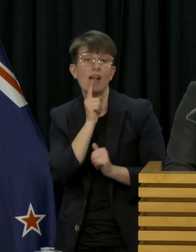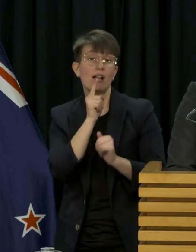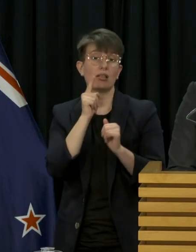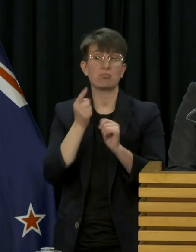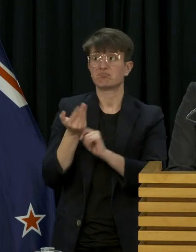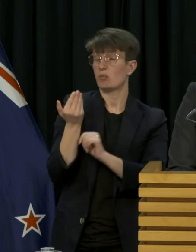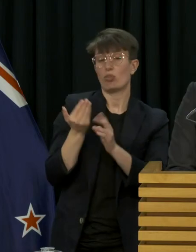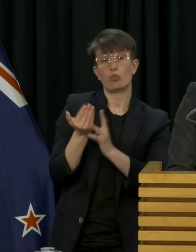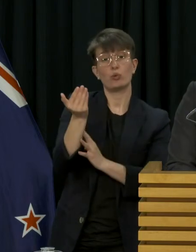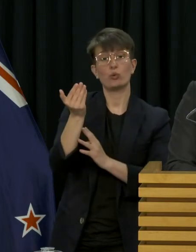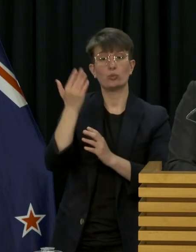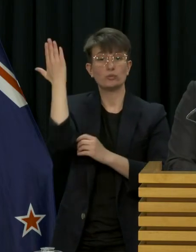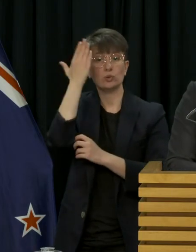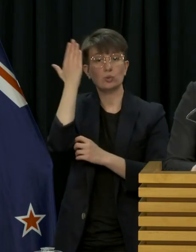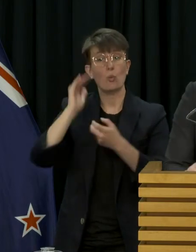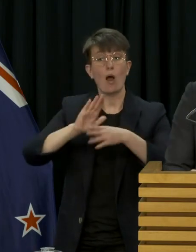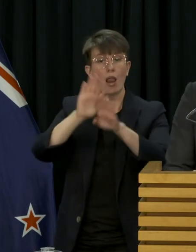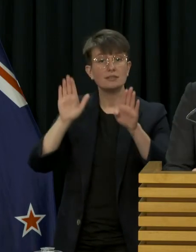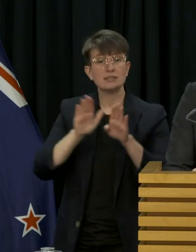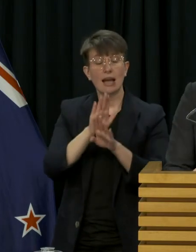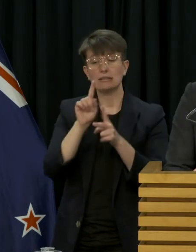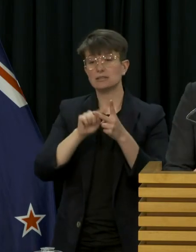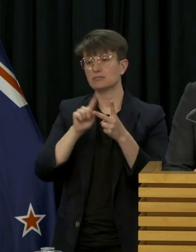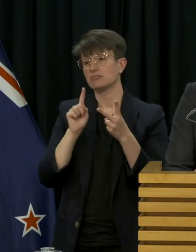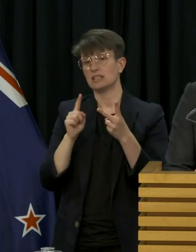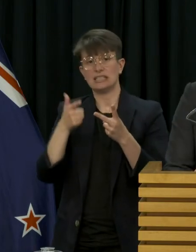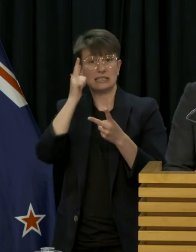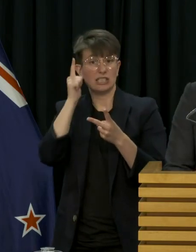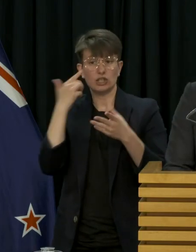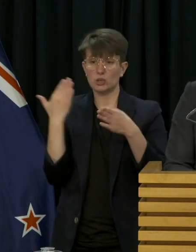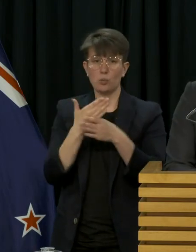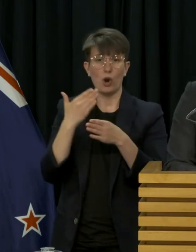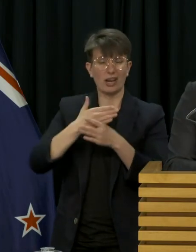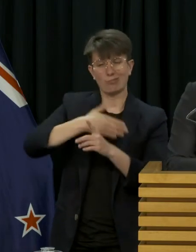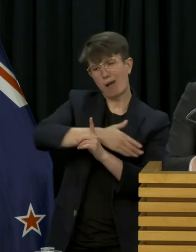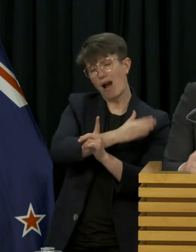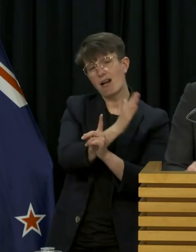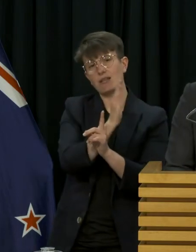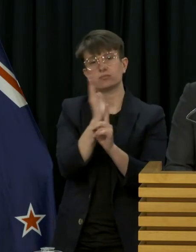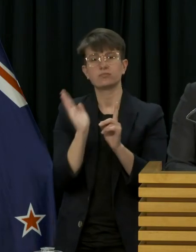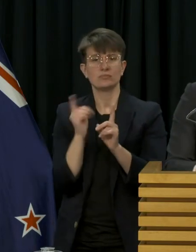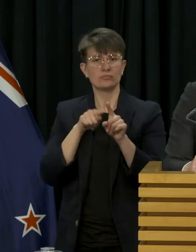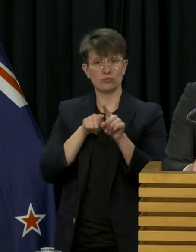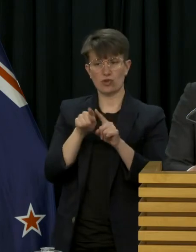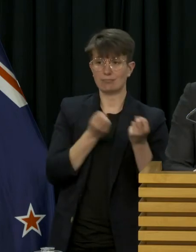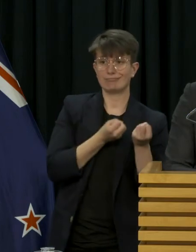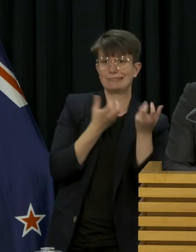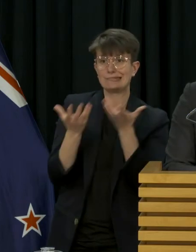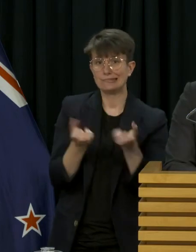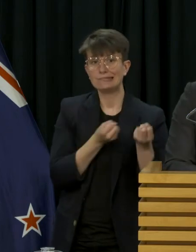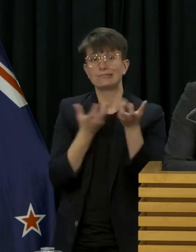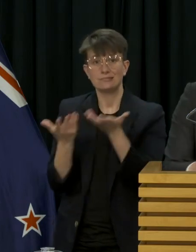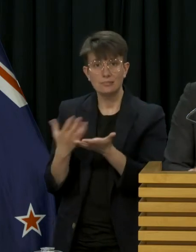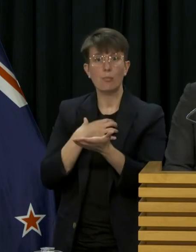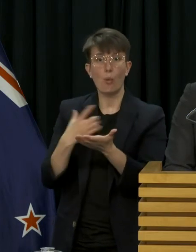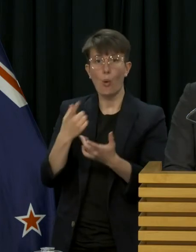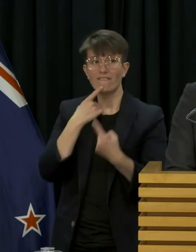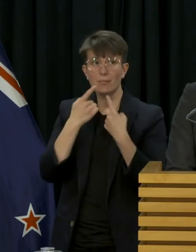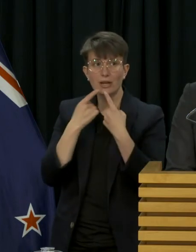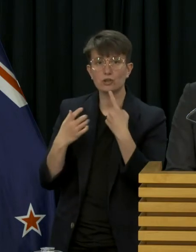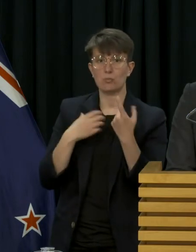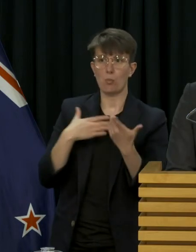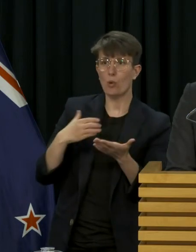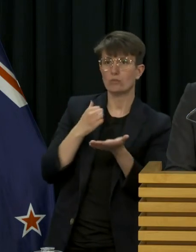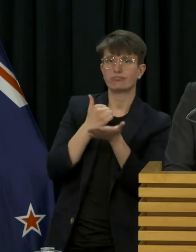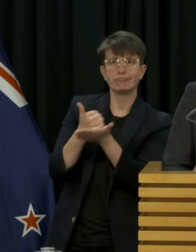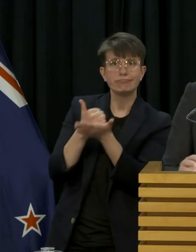school holidays, for example. Teachers are often working late into the afternoons to provide, and even into the evenings, to provide that additional